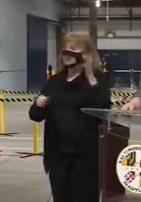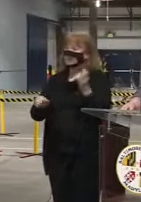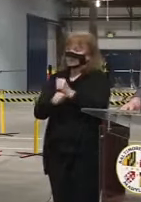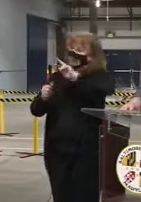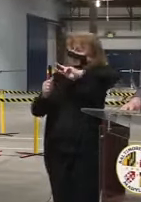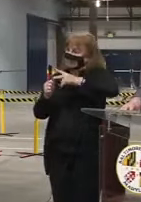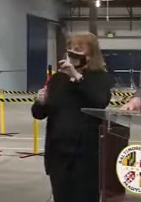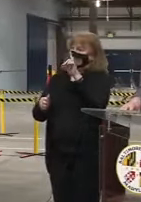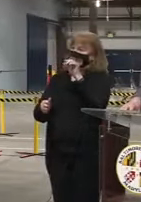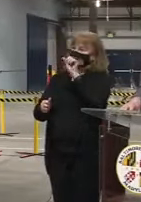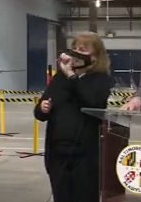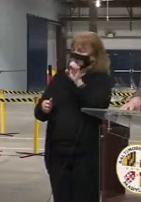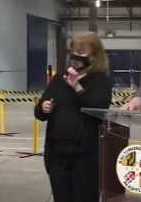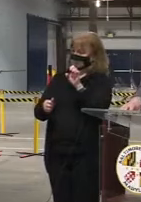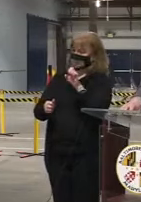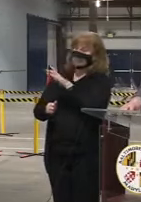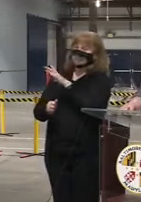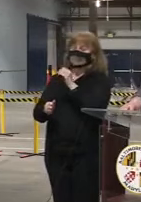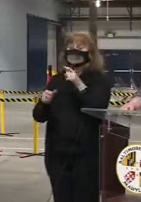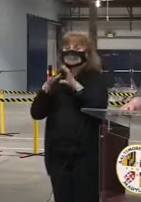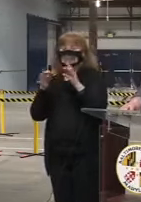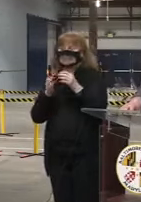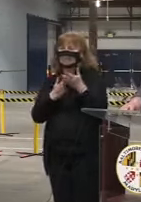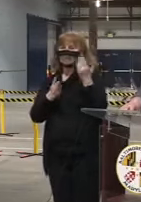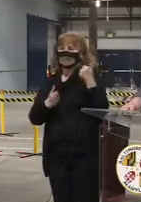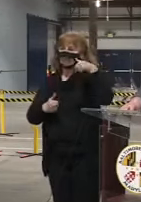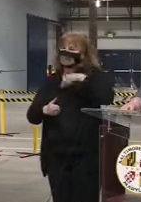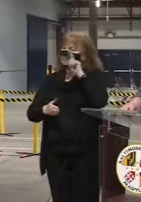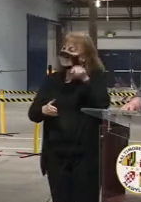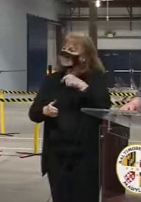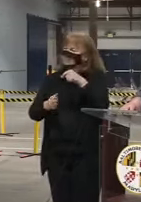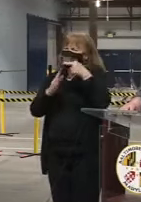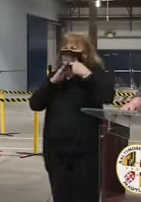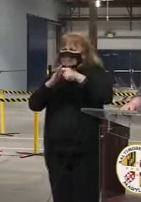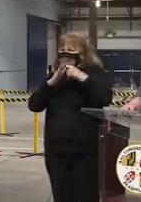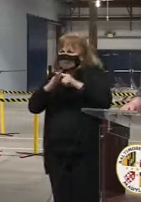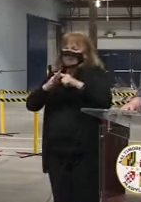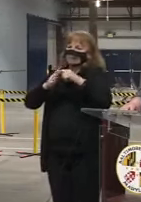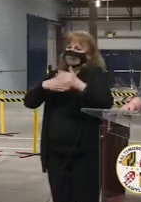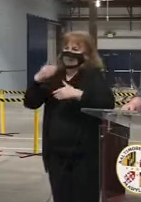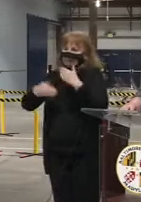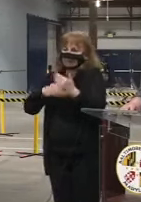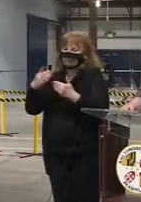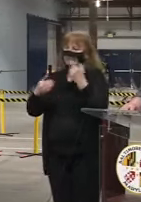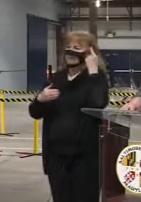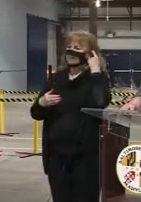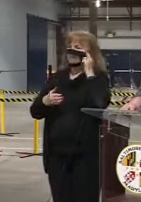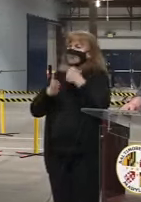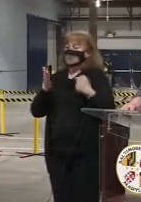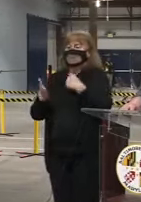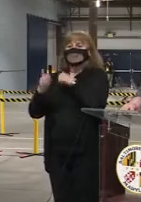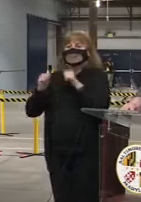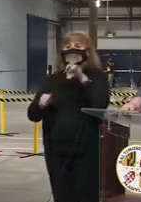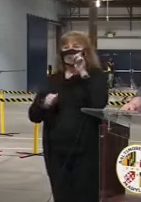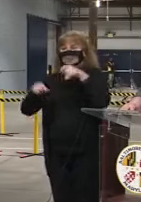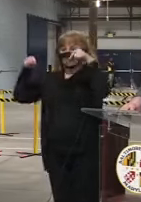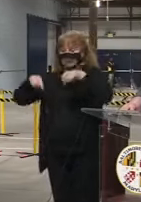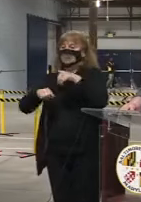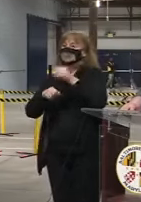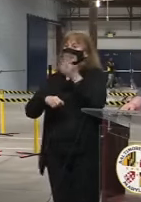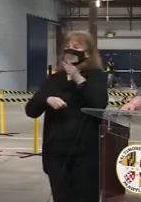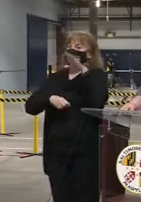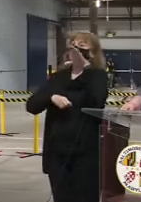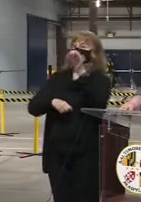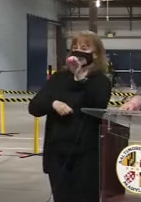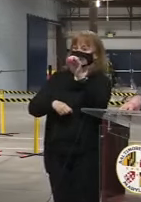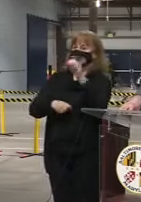their second doses. And as I mentioned earlier, this is just the tip of the iceberg in terms of what we're able to do here in Baltimore